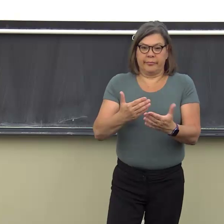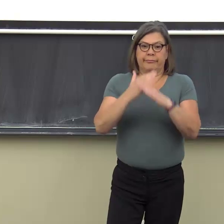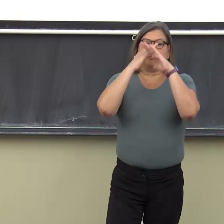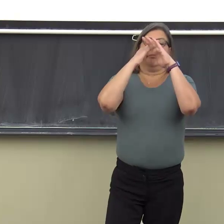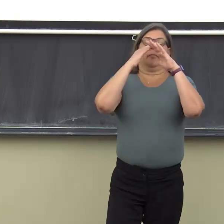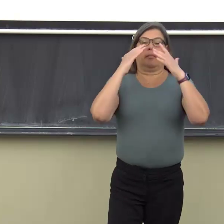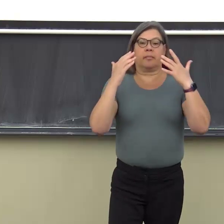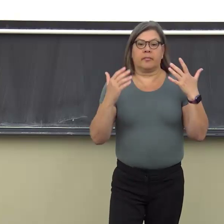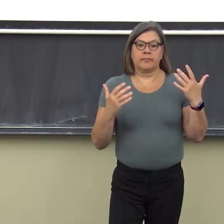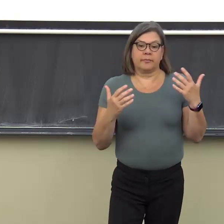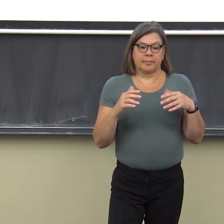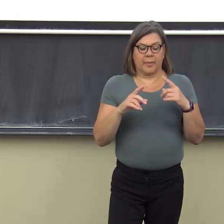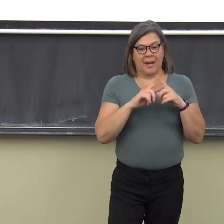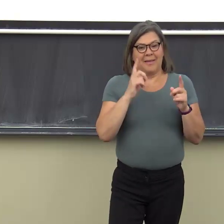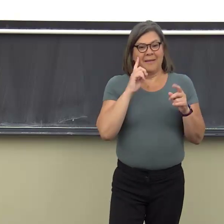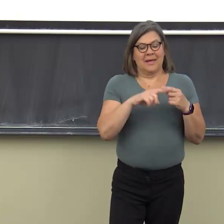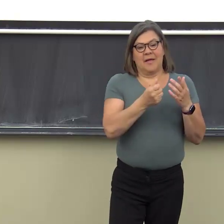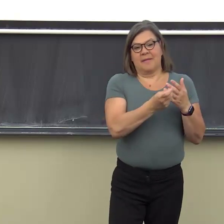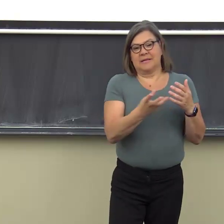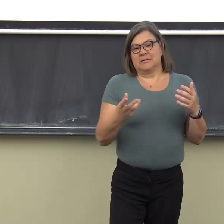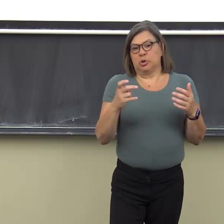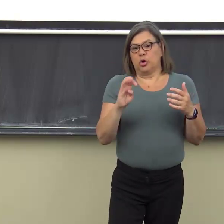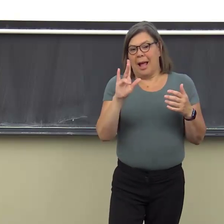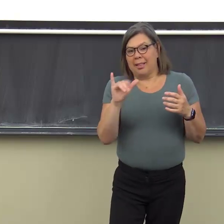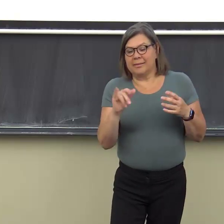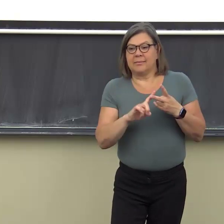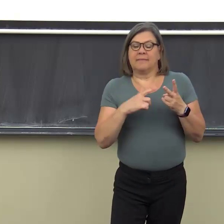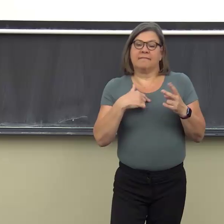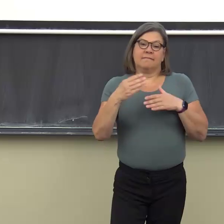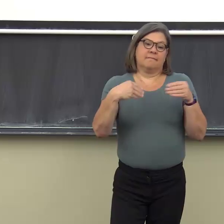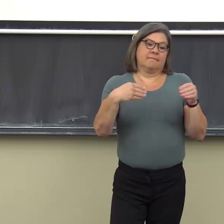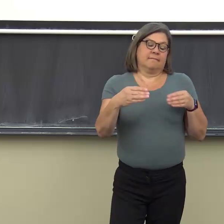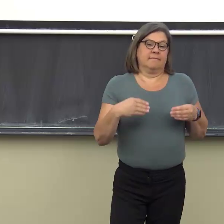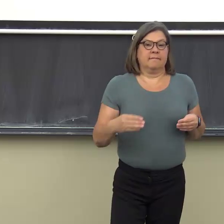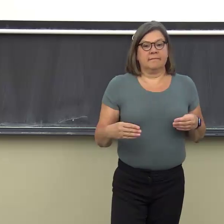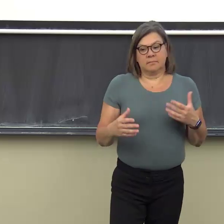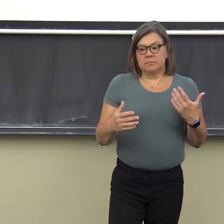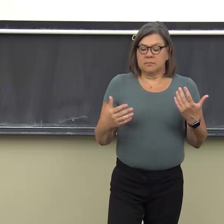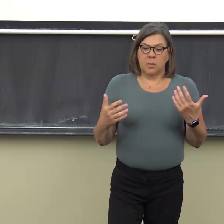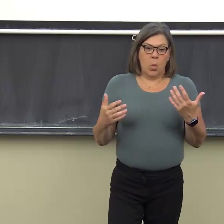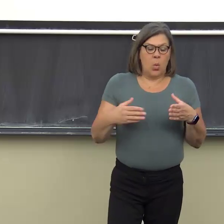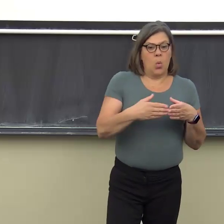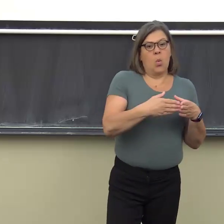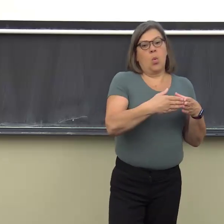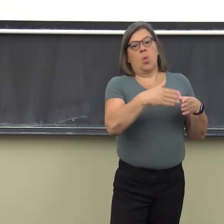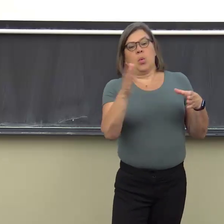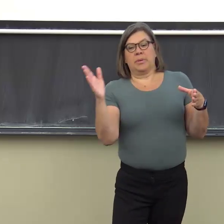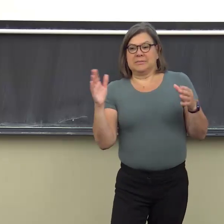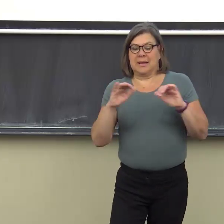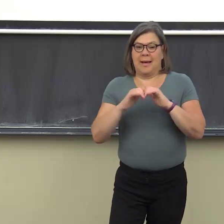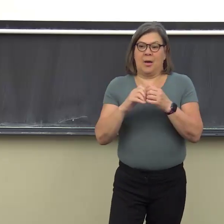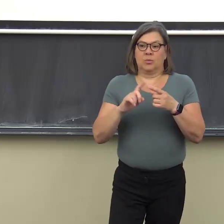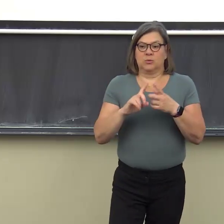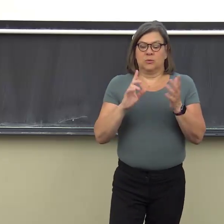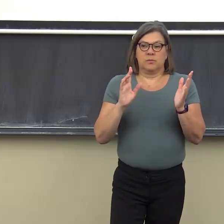But thinking of this plurality and flexibility kind of opens up, I think, a little bit the possibilities of how to at least